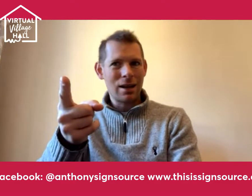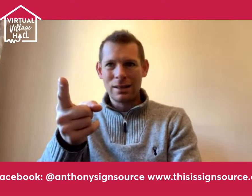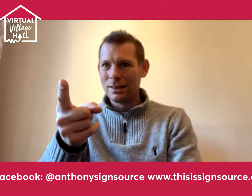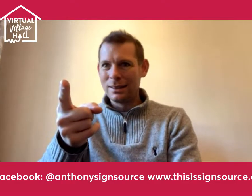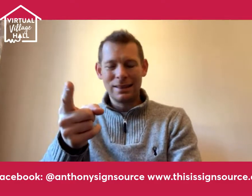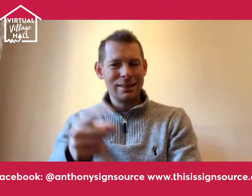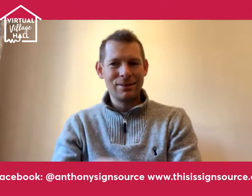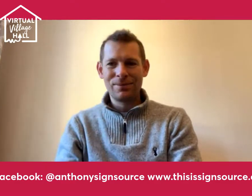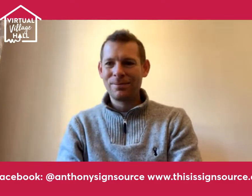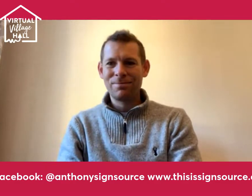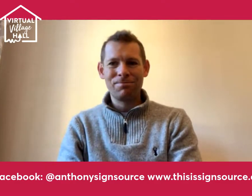and can't.